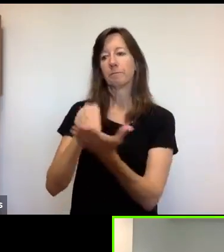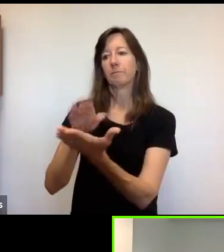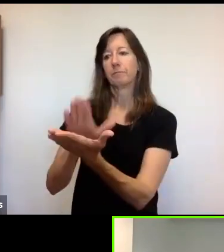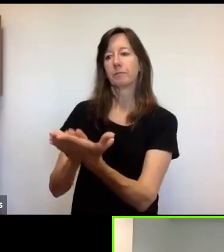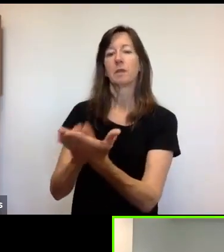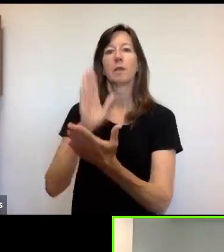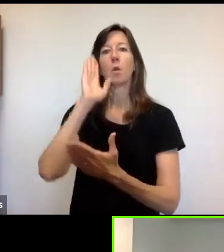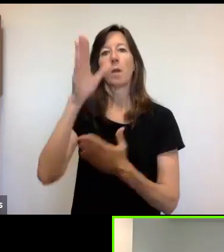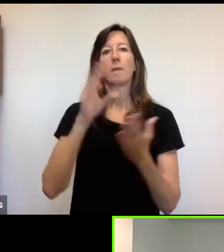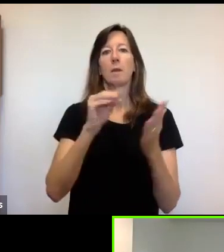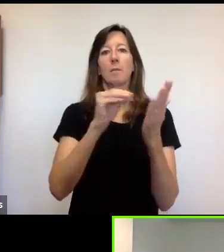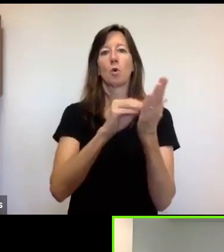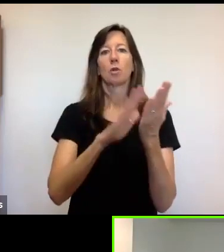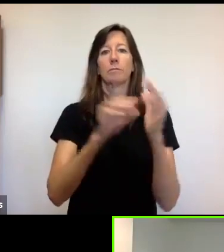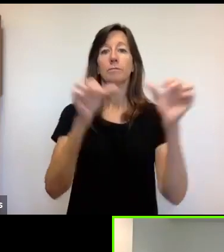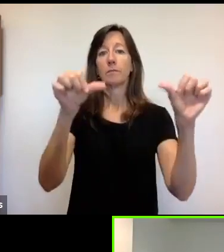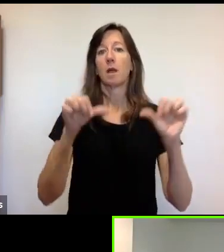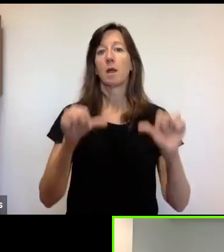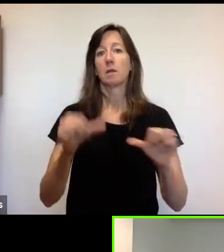DutchessCountyUrbanTrail.com,